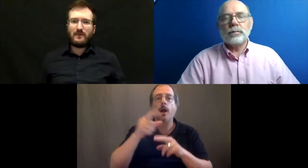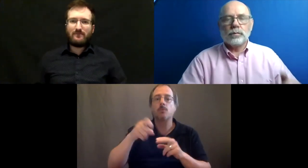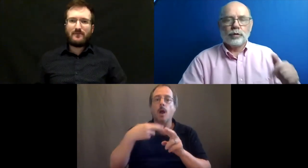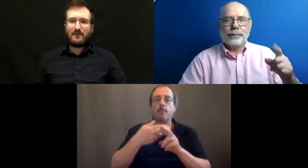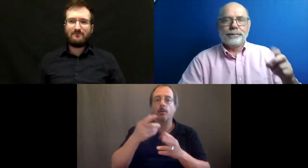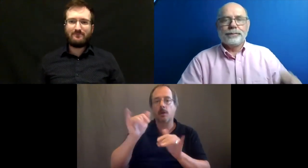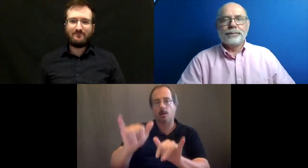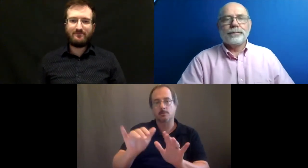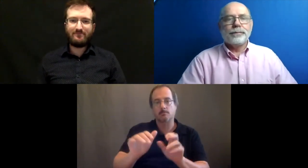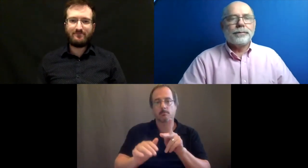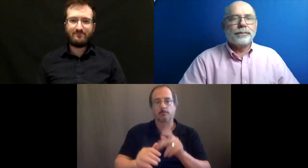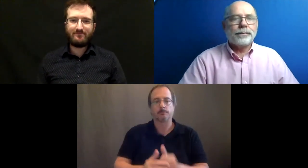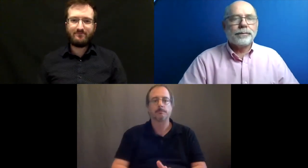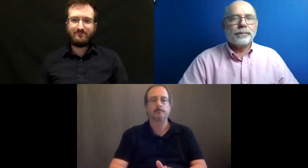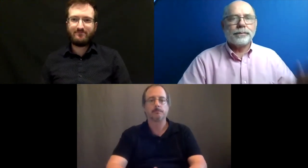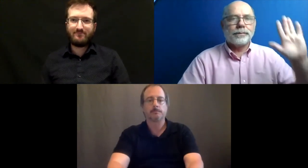Later, we'll spotlight you again for the Q&A.